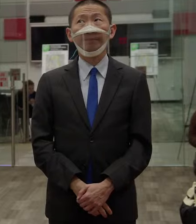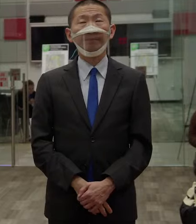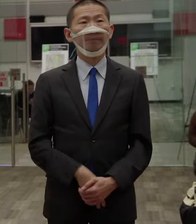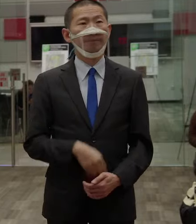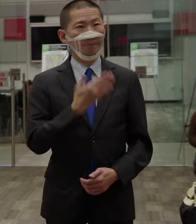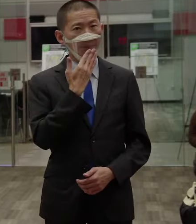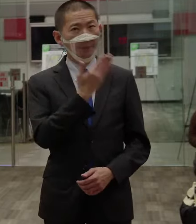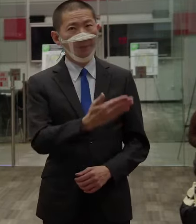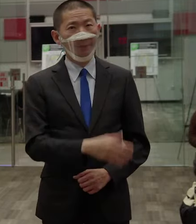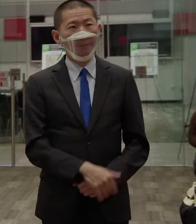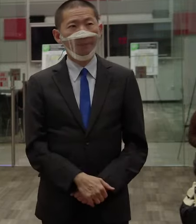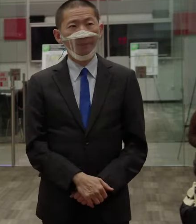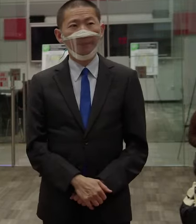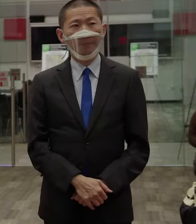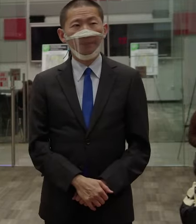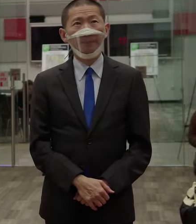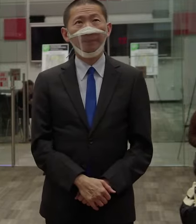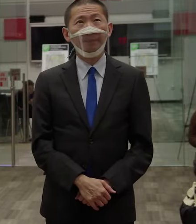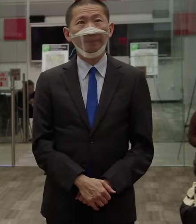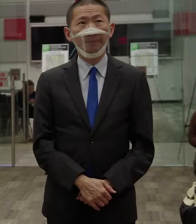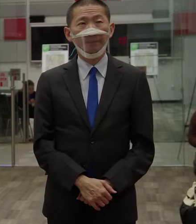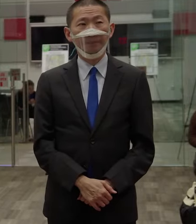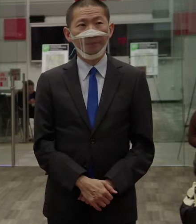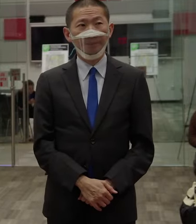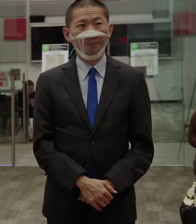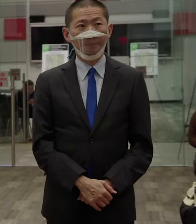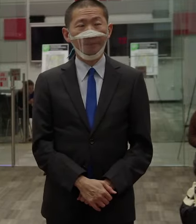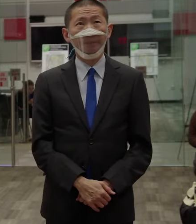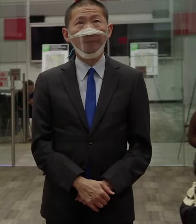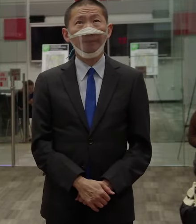Thank you. Thank you.